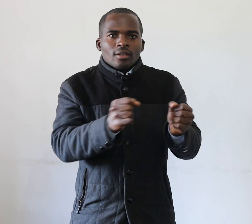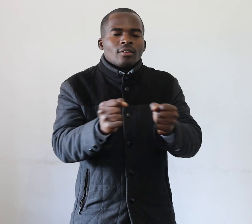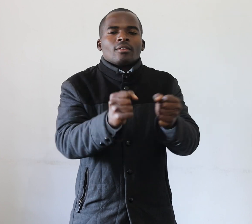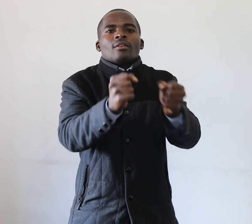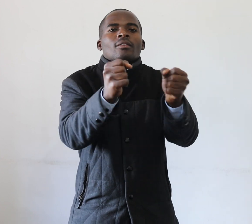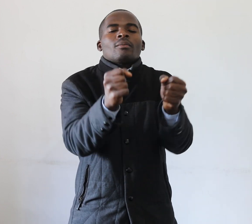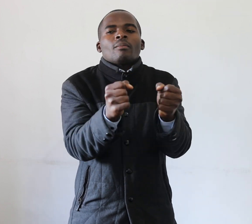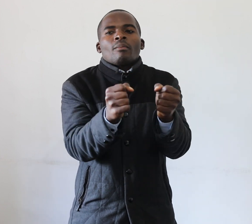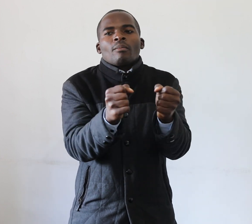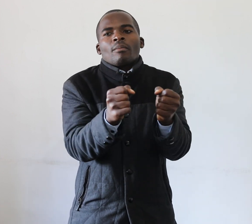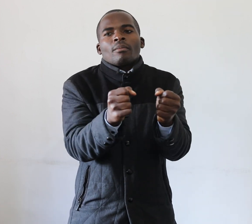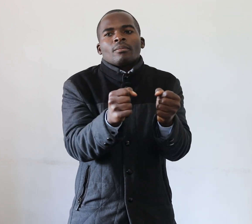system.